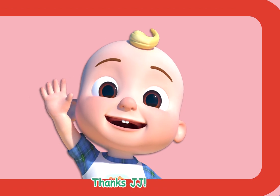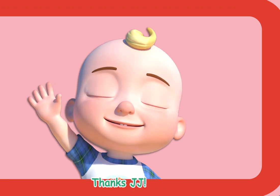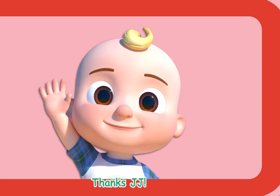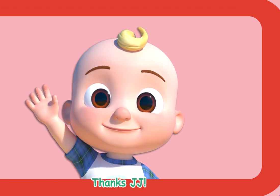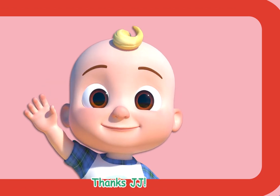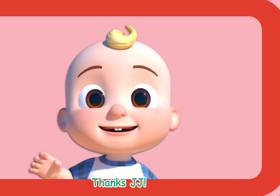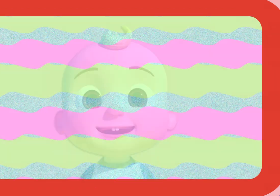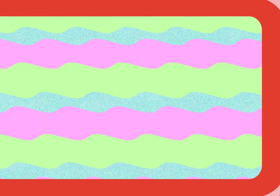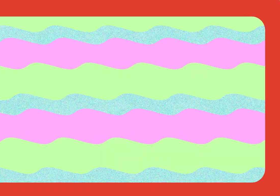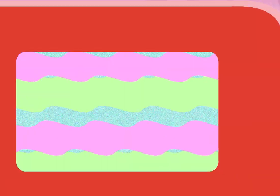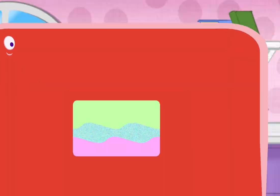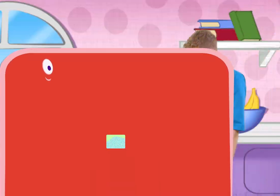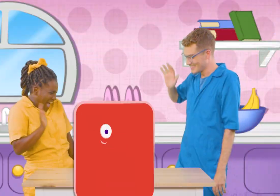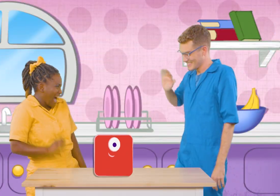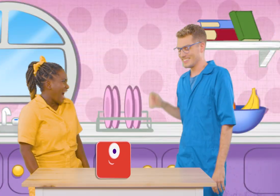JJ.